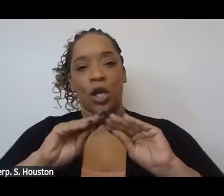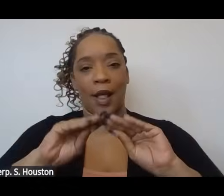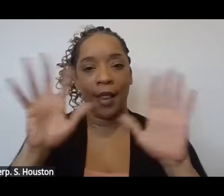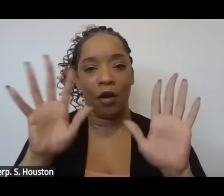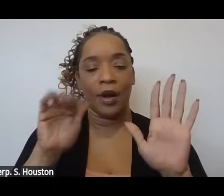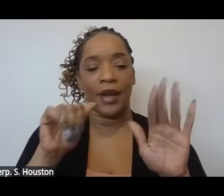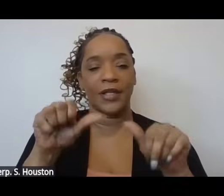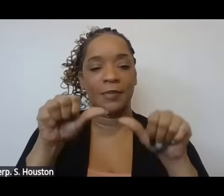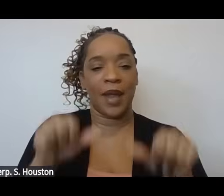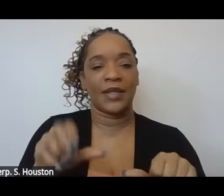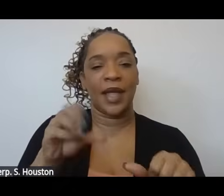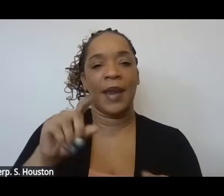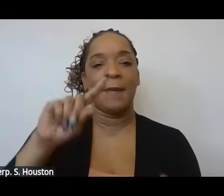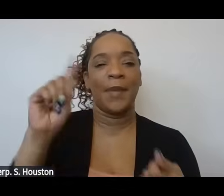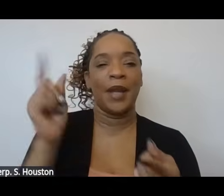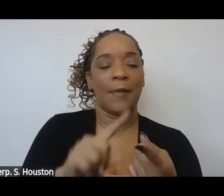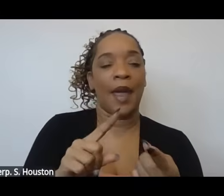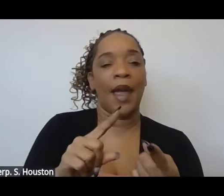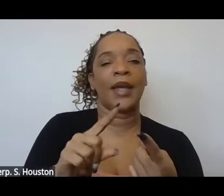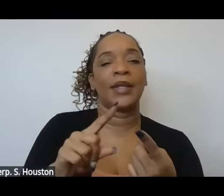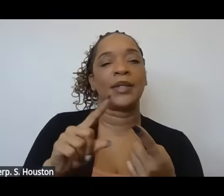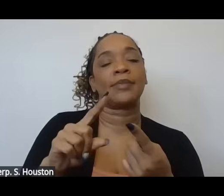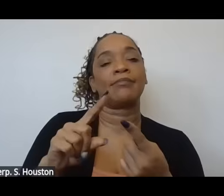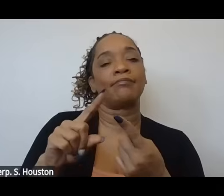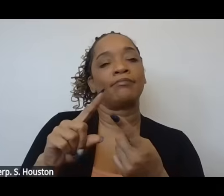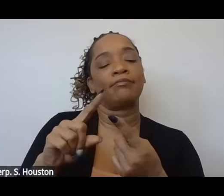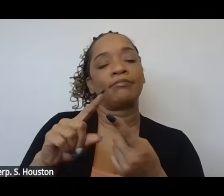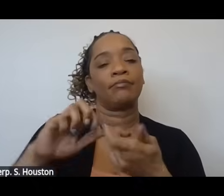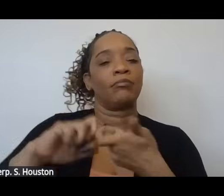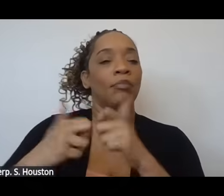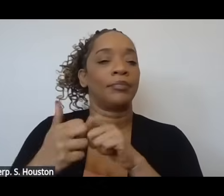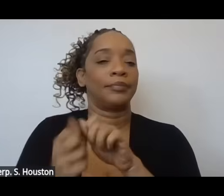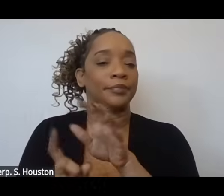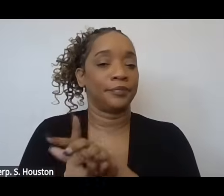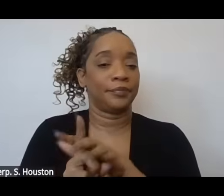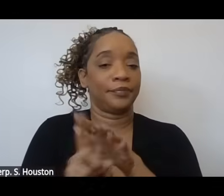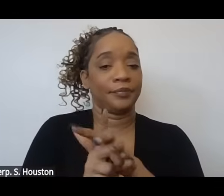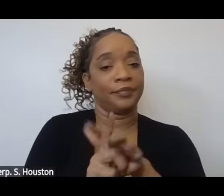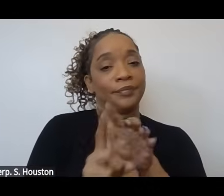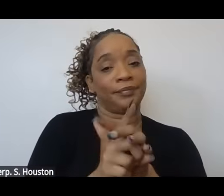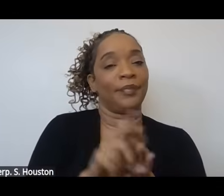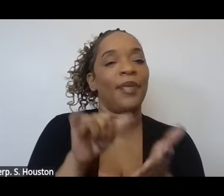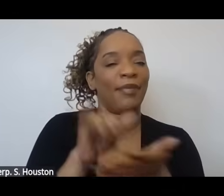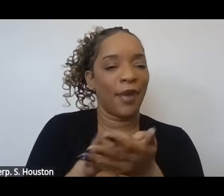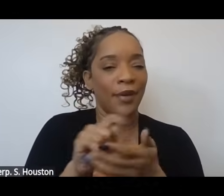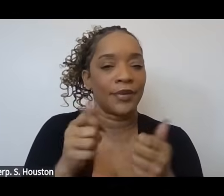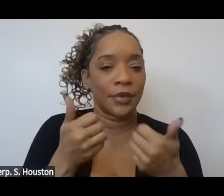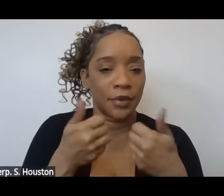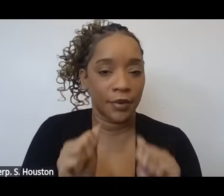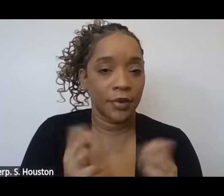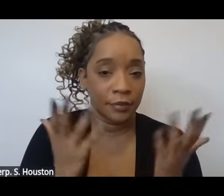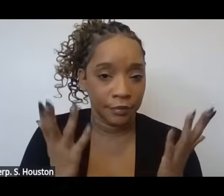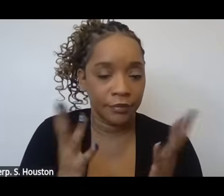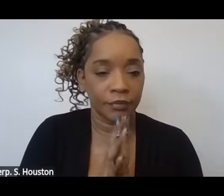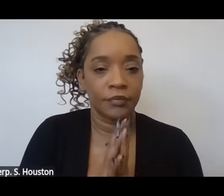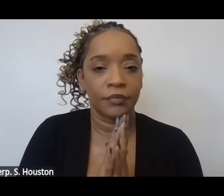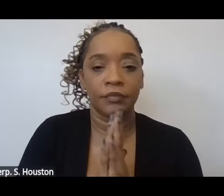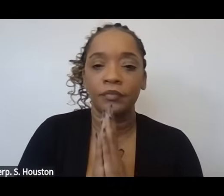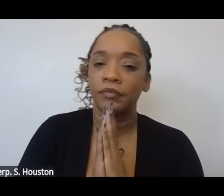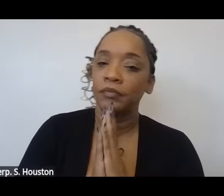problematic cases as we can. And that's what the attempt is in this process. I think, Chair Housekamp,